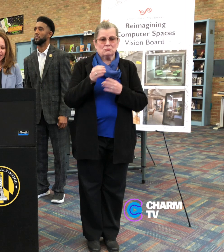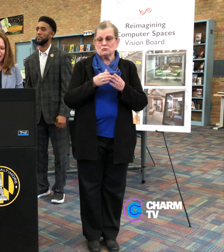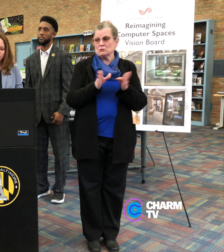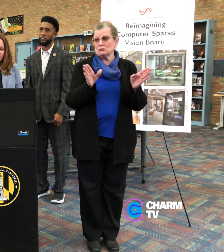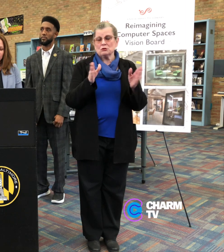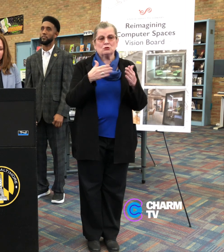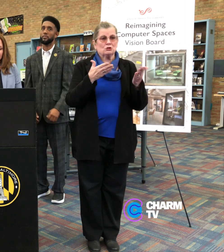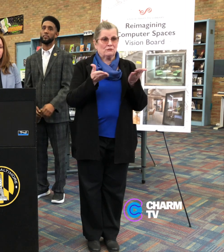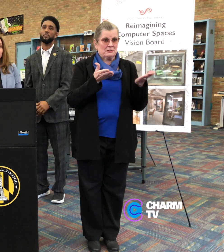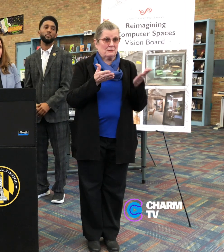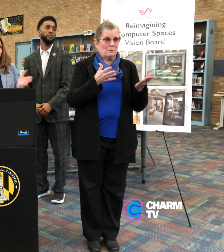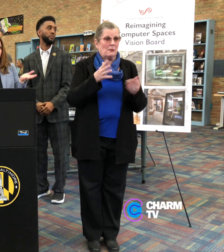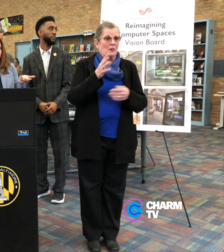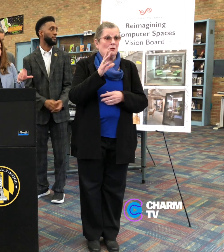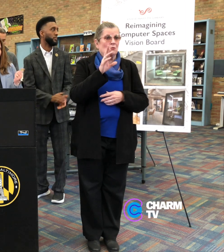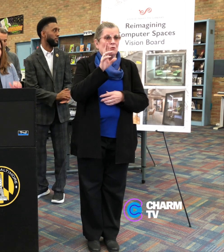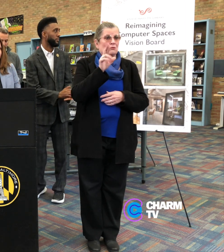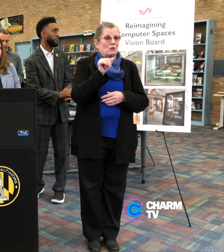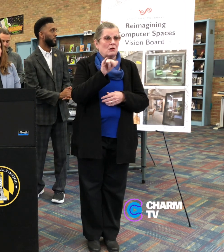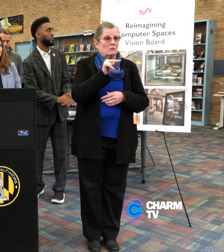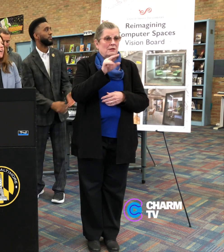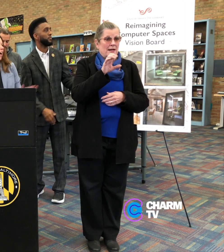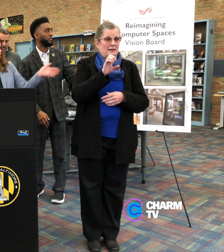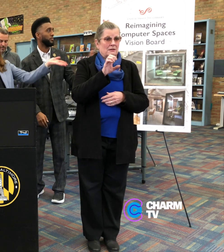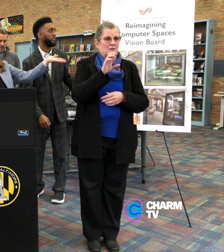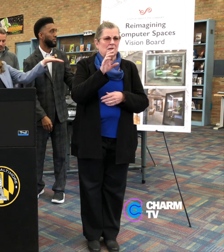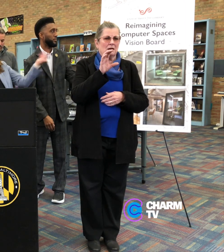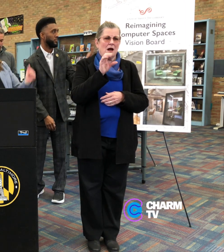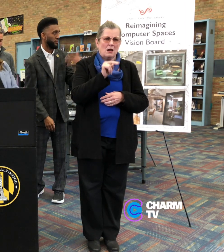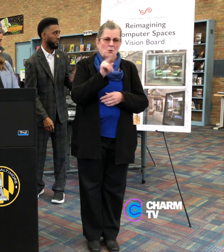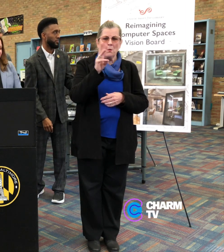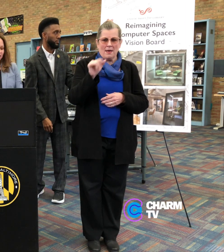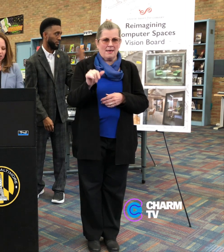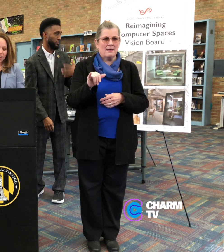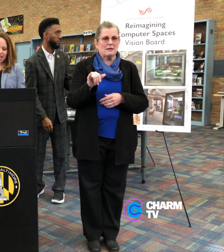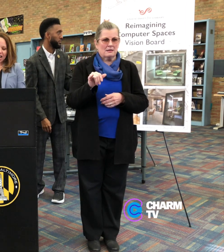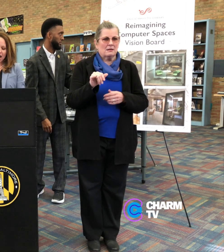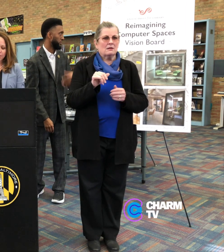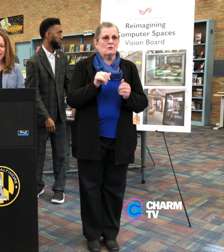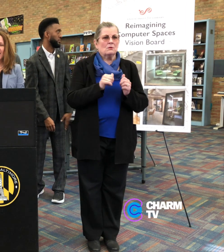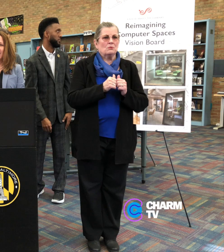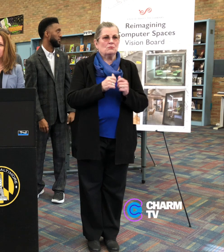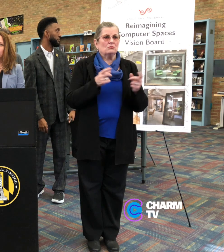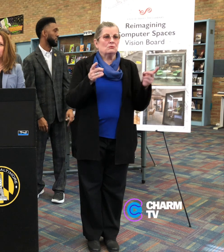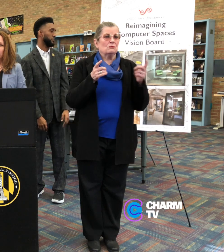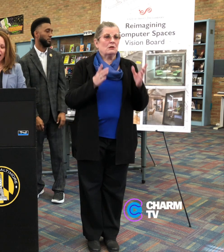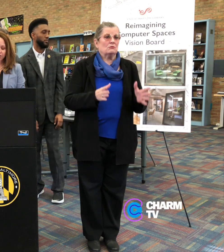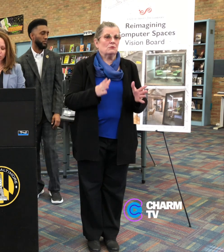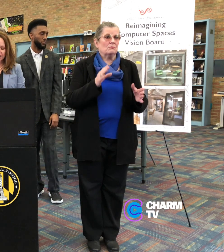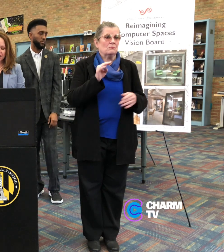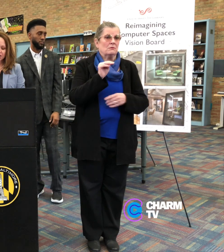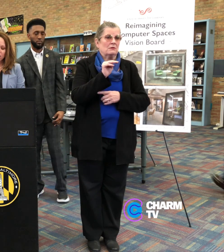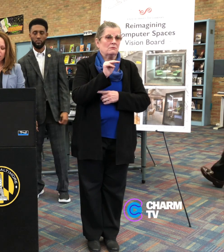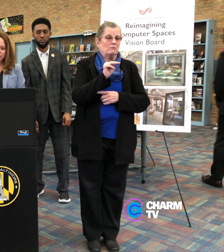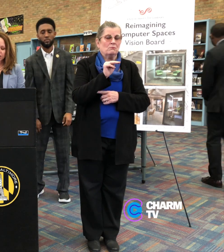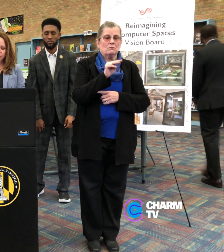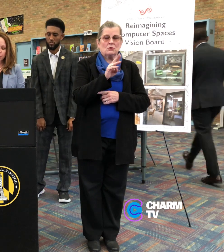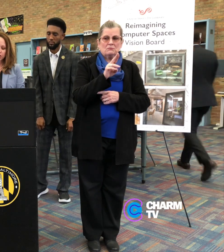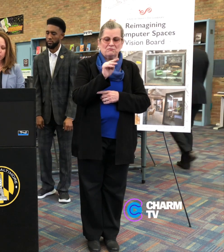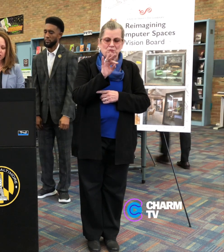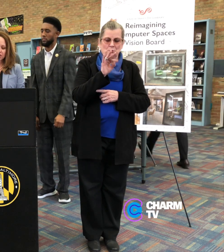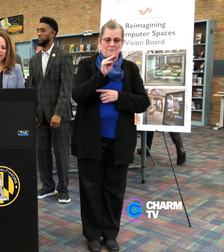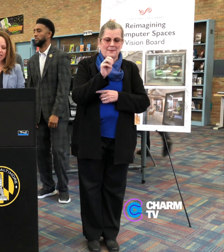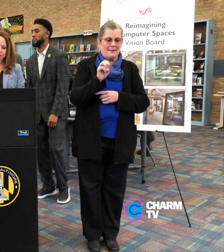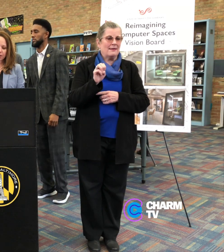have Ray Conaway with Councilman Mfumi's office over here. Thank you. And we will have joining us our partners from